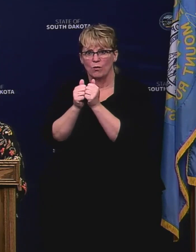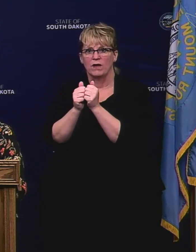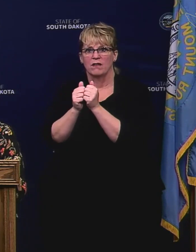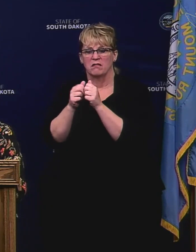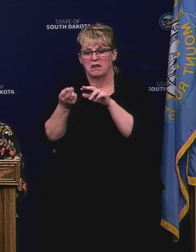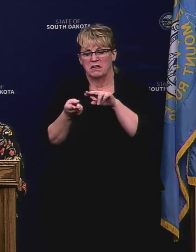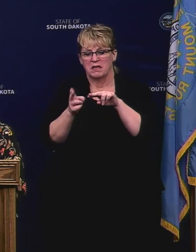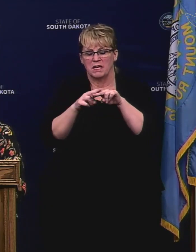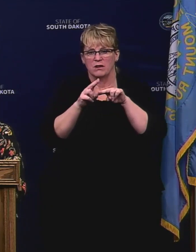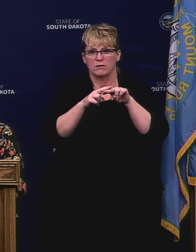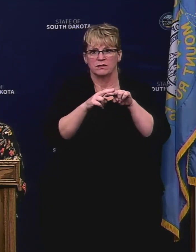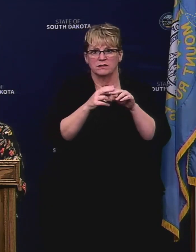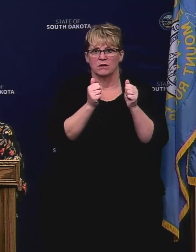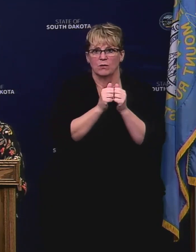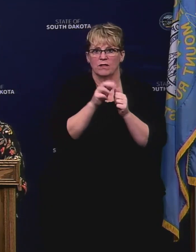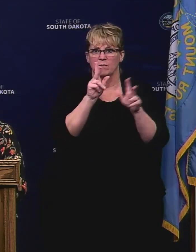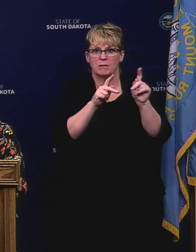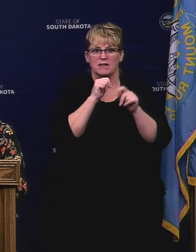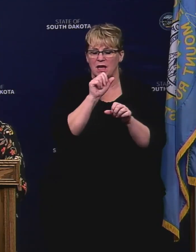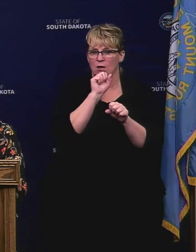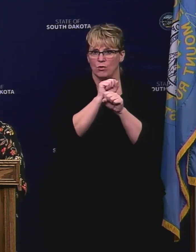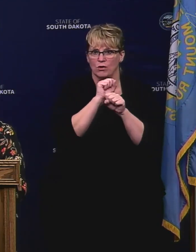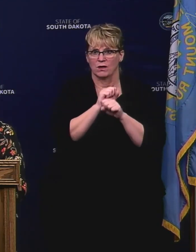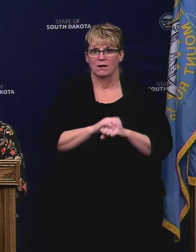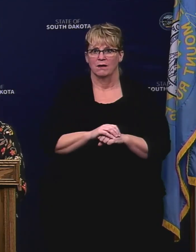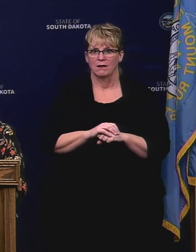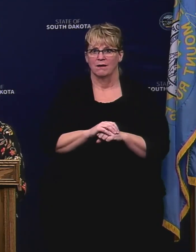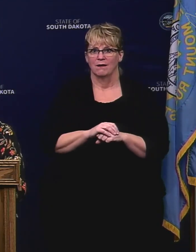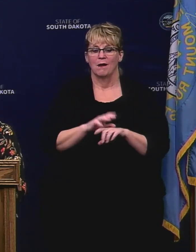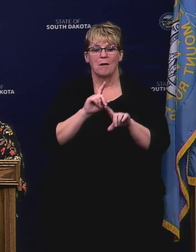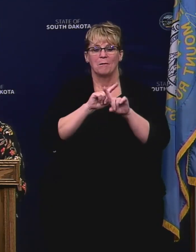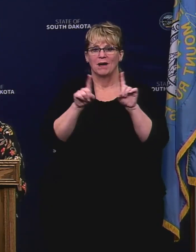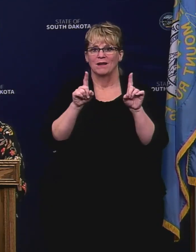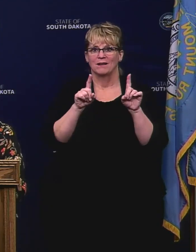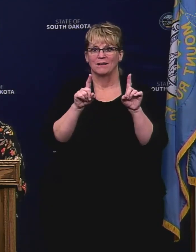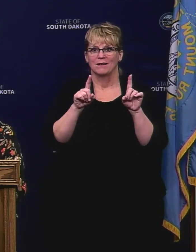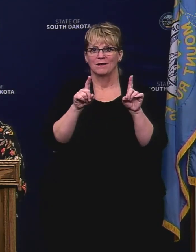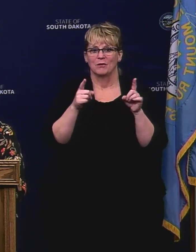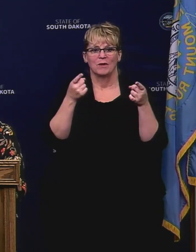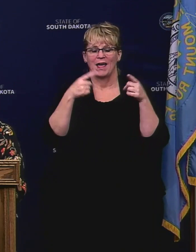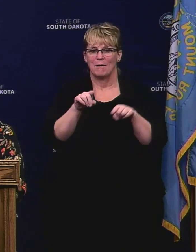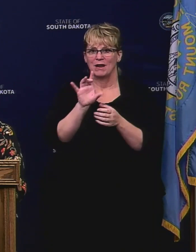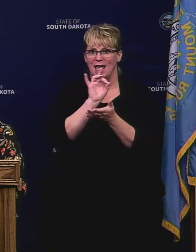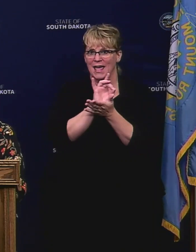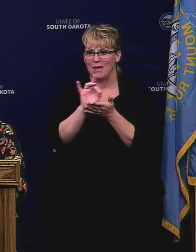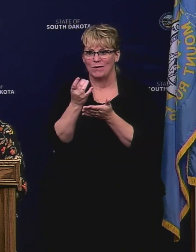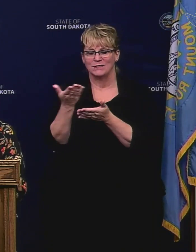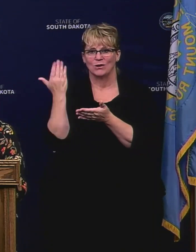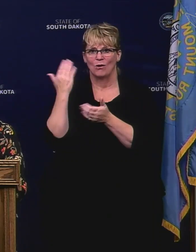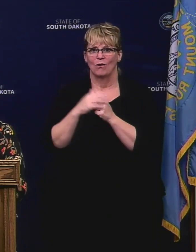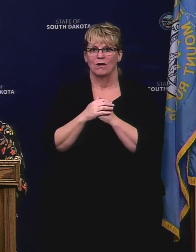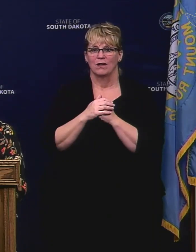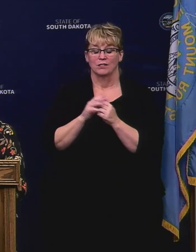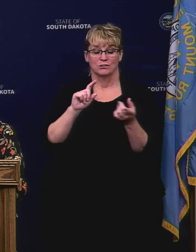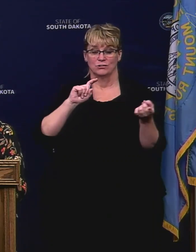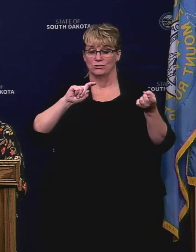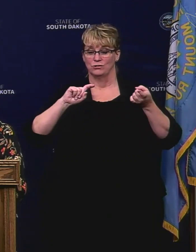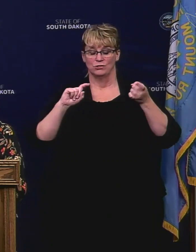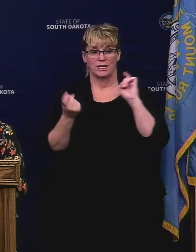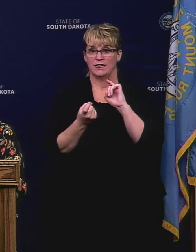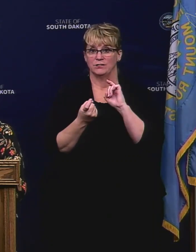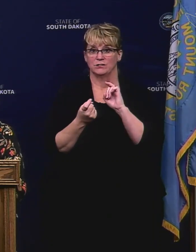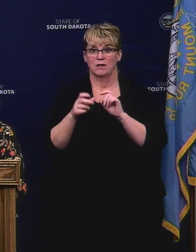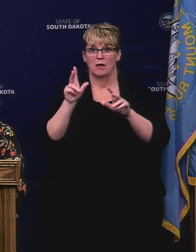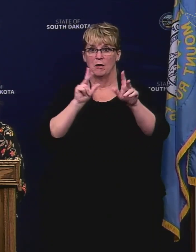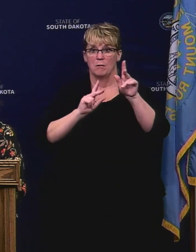increase in unemployment insurance claims. But about 8 weeks ago, it was like a light switch was flipped, and claims instantly